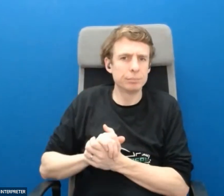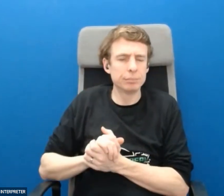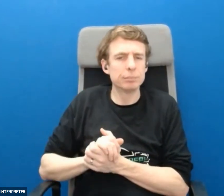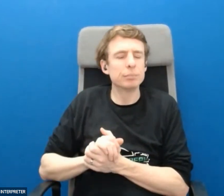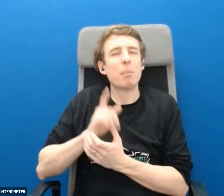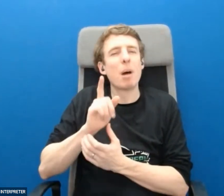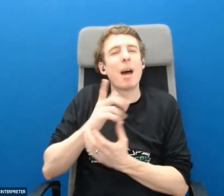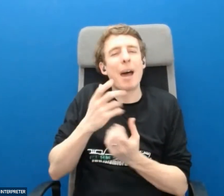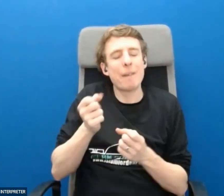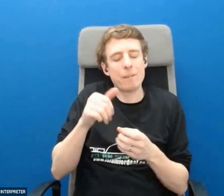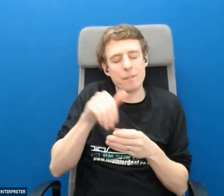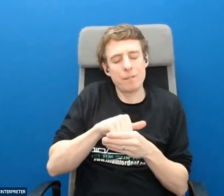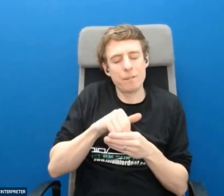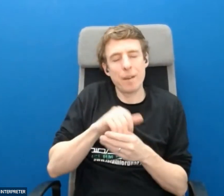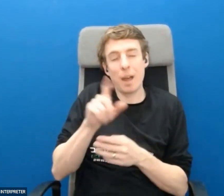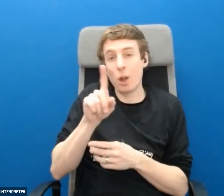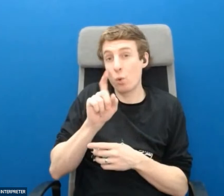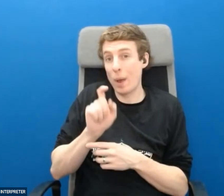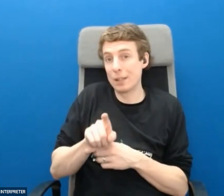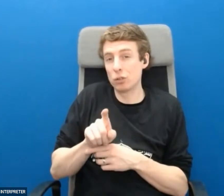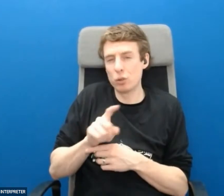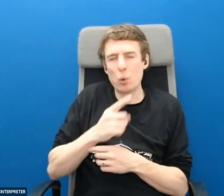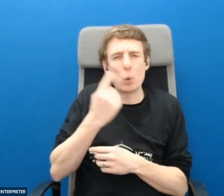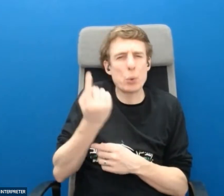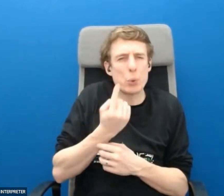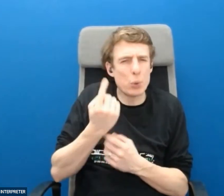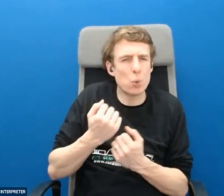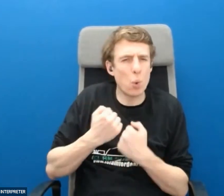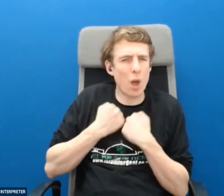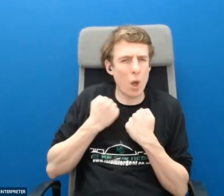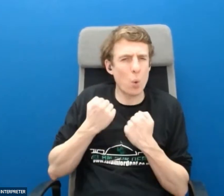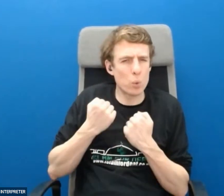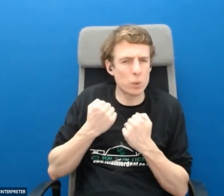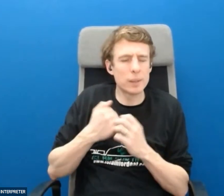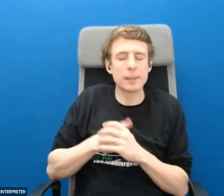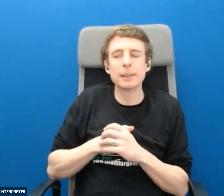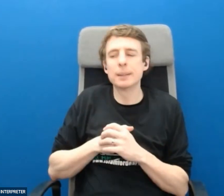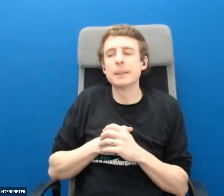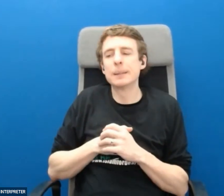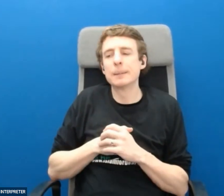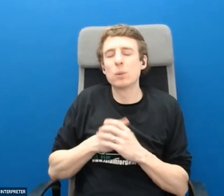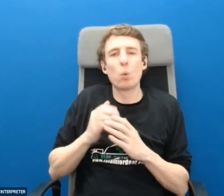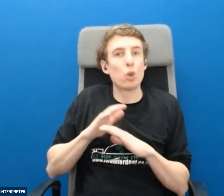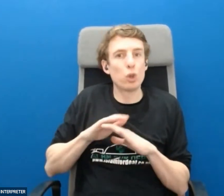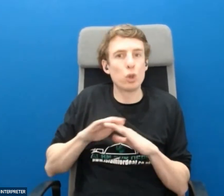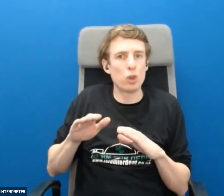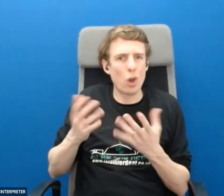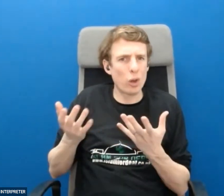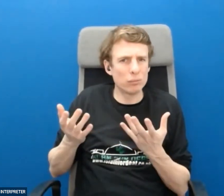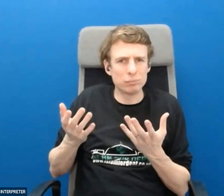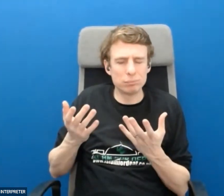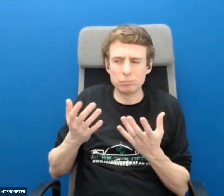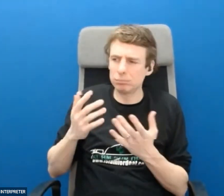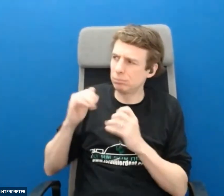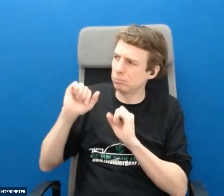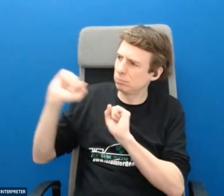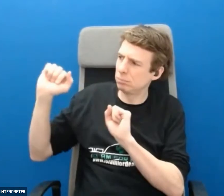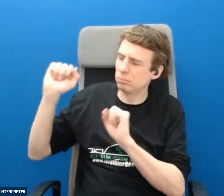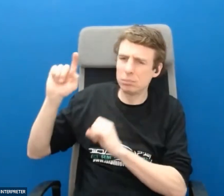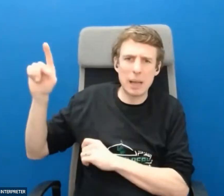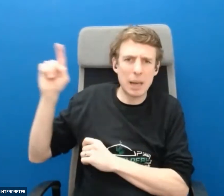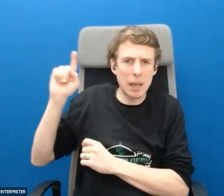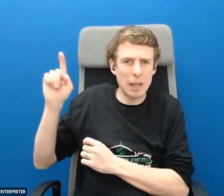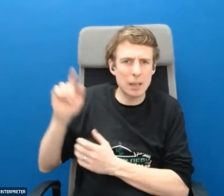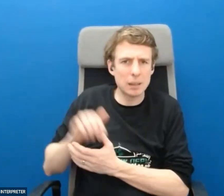pay attention to it, and it also shows the emphasis upon it, i.e. there is emphasis that it